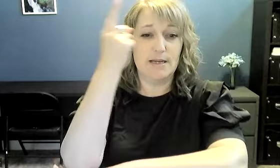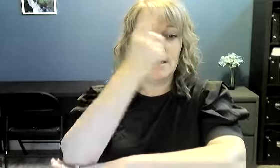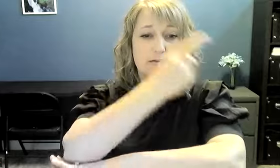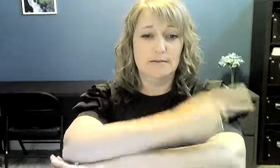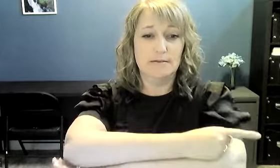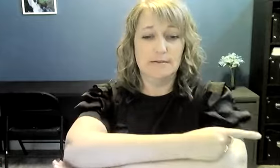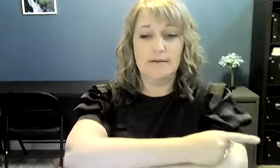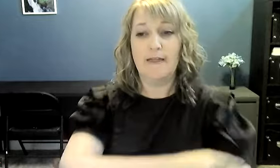hand.